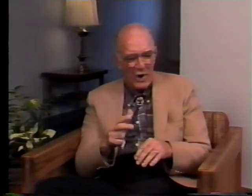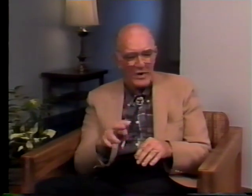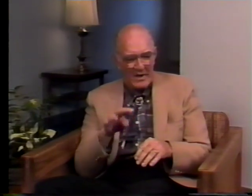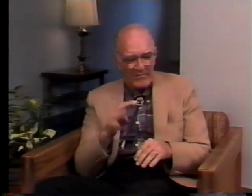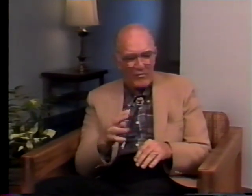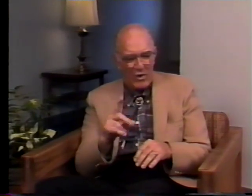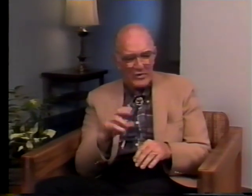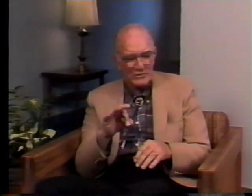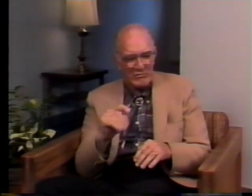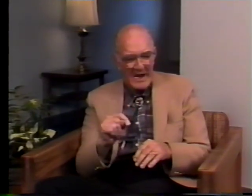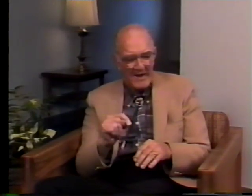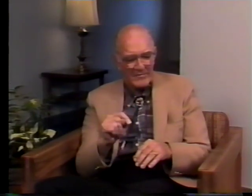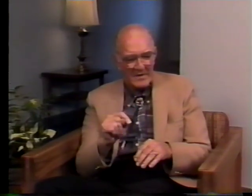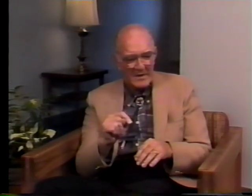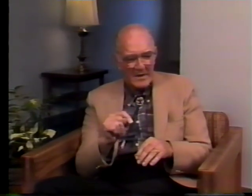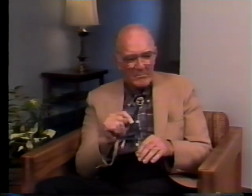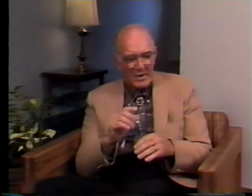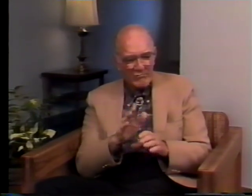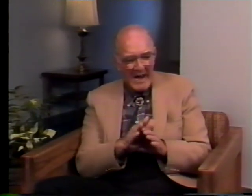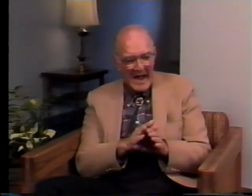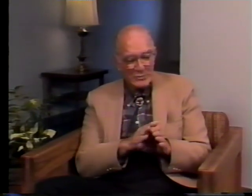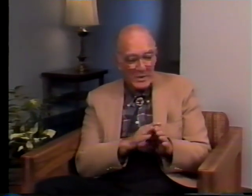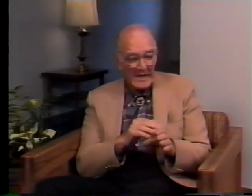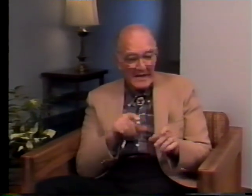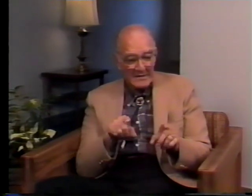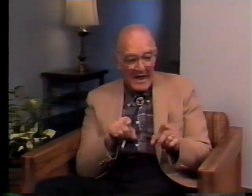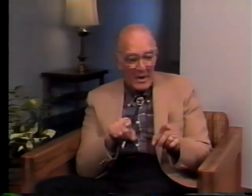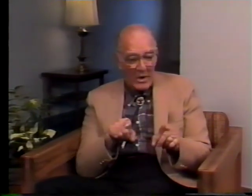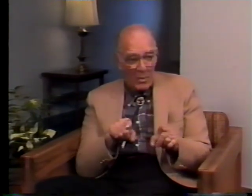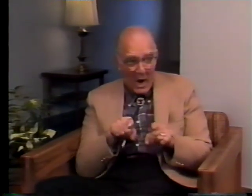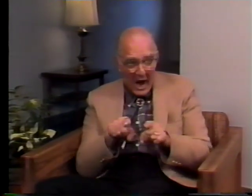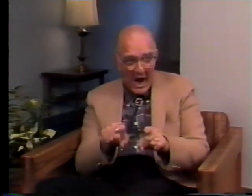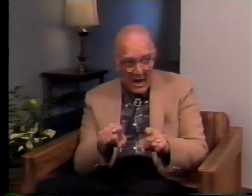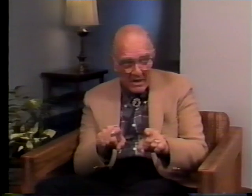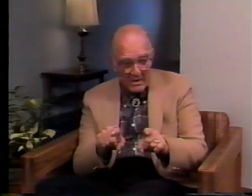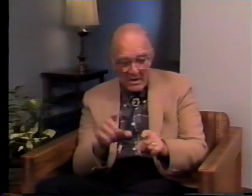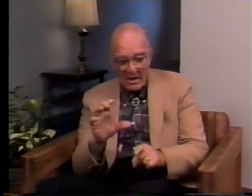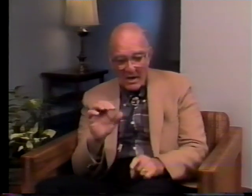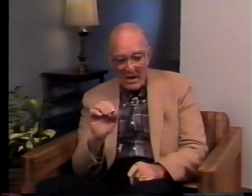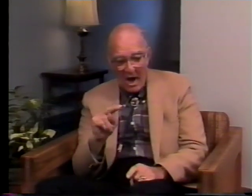and fourth draft, but gradually, while